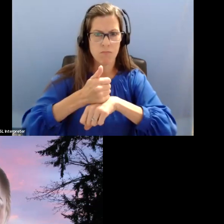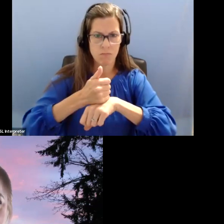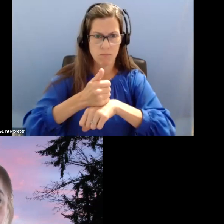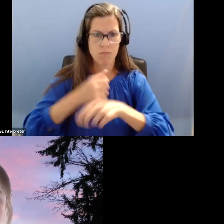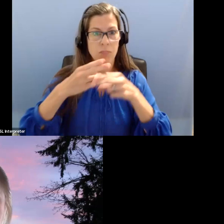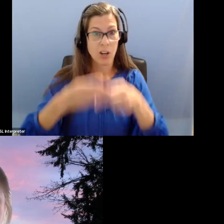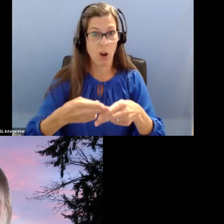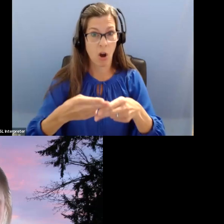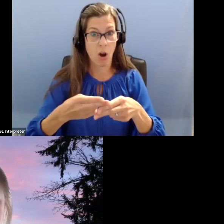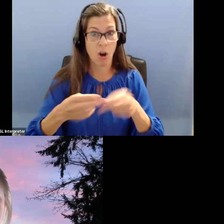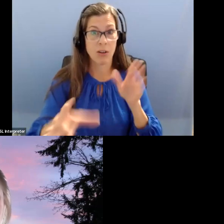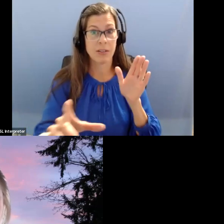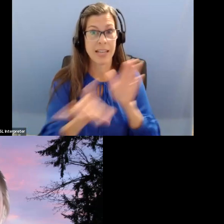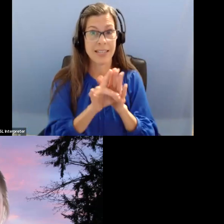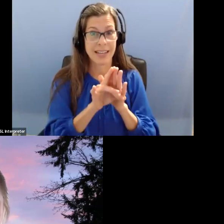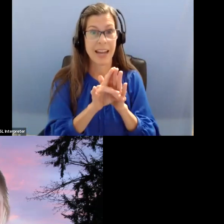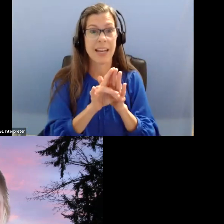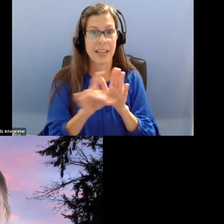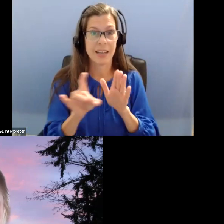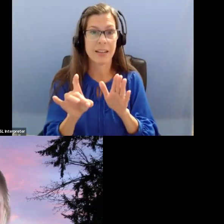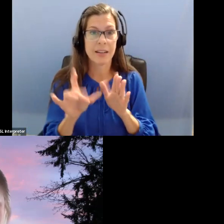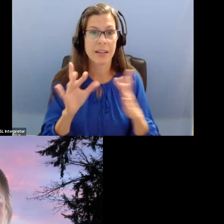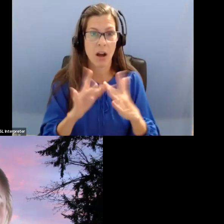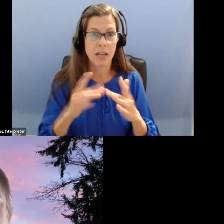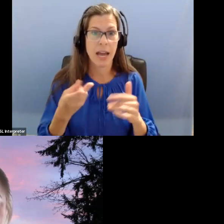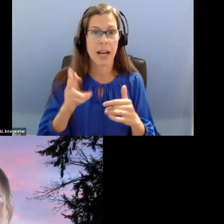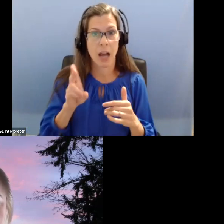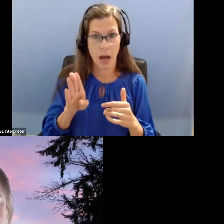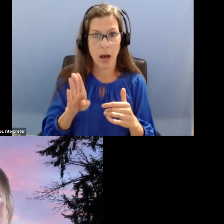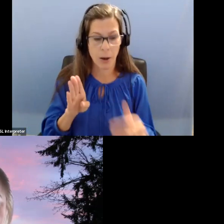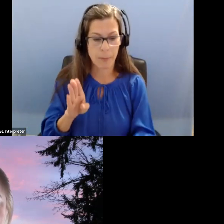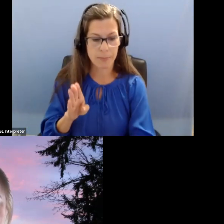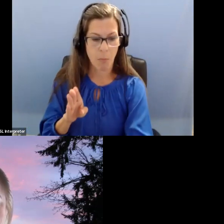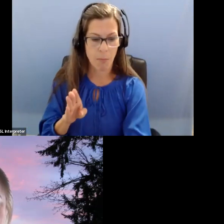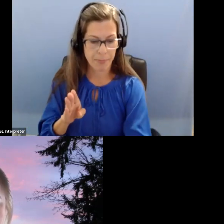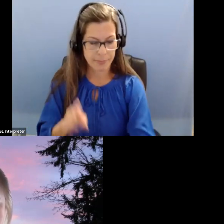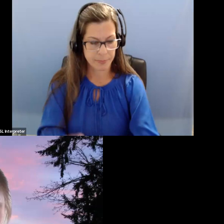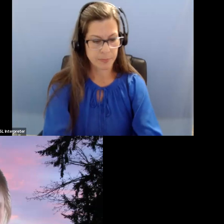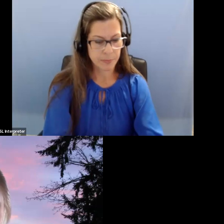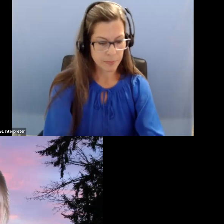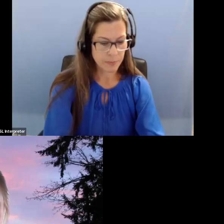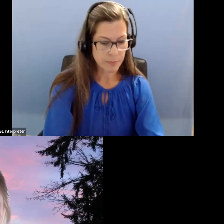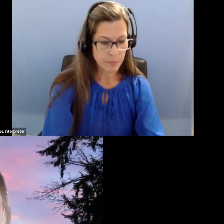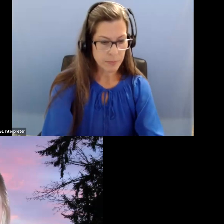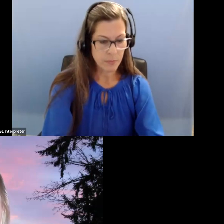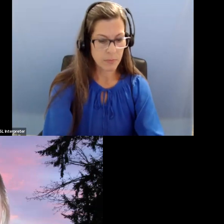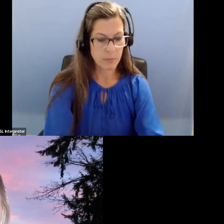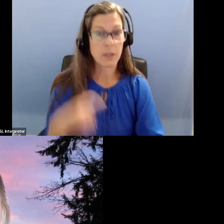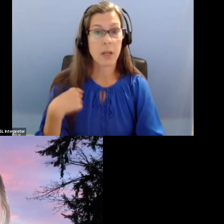them the designated 988 contact hubs. So we did make changes to